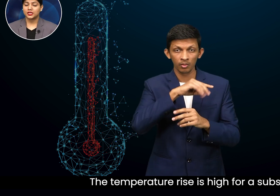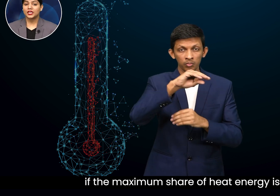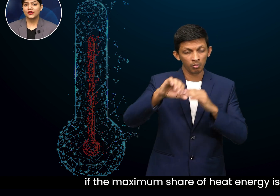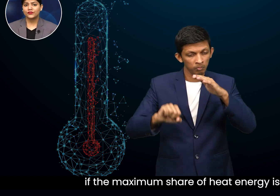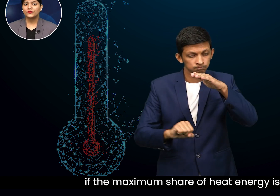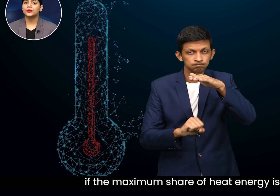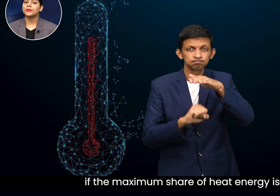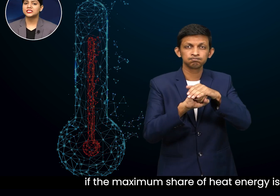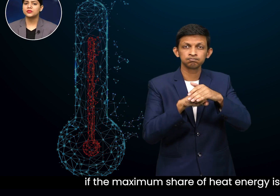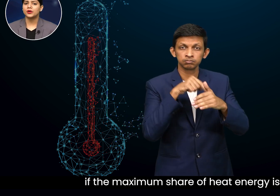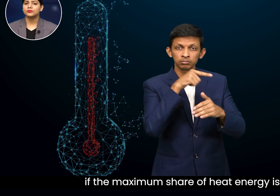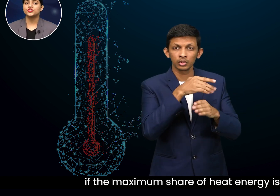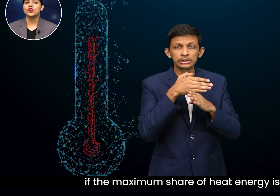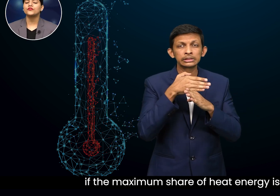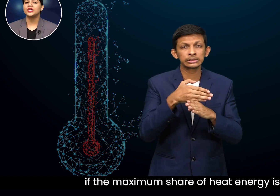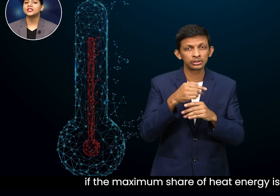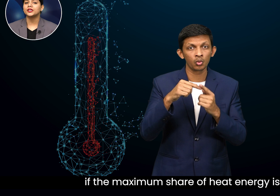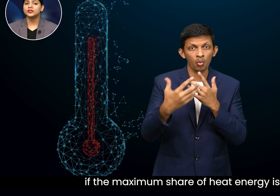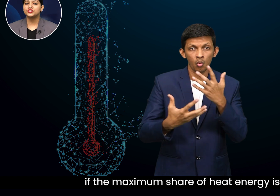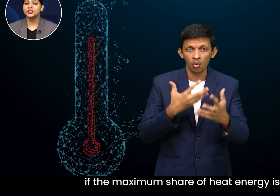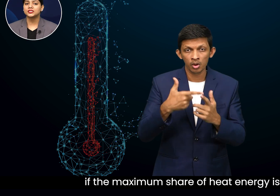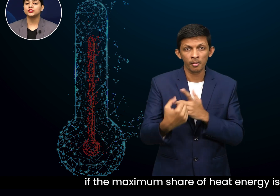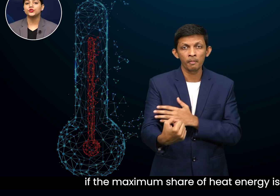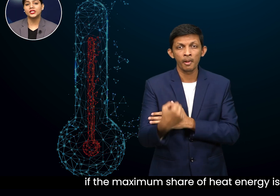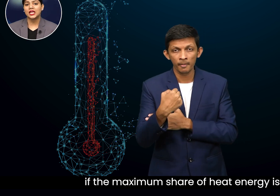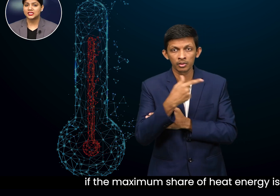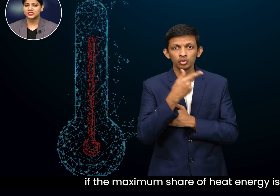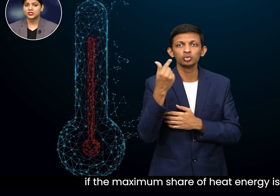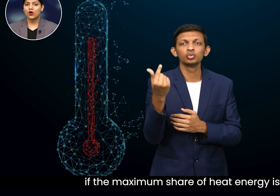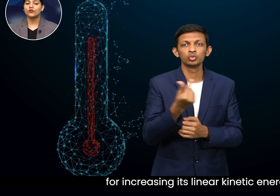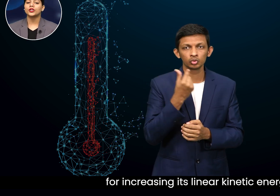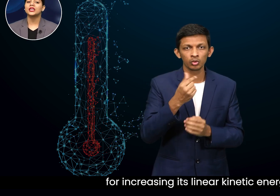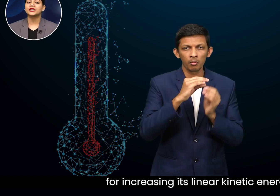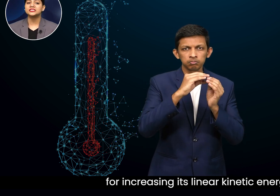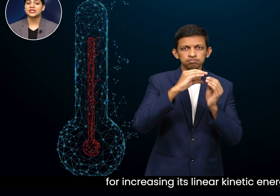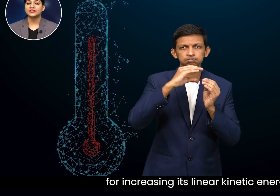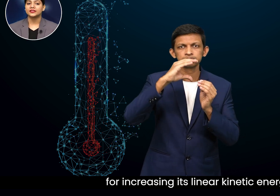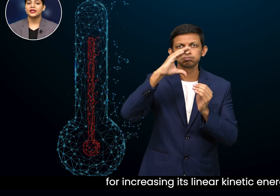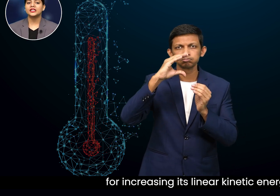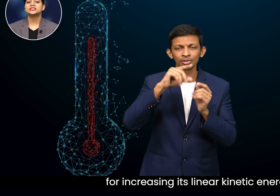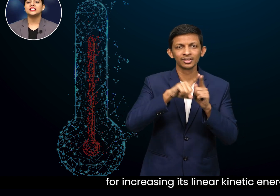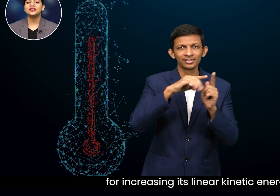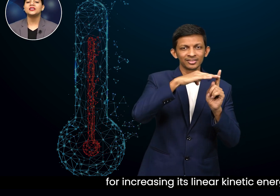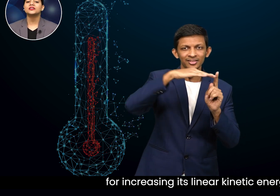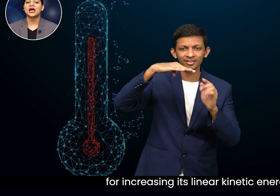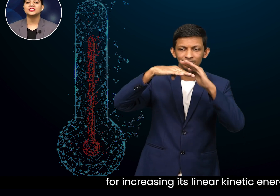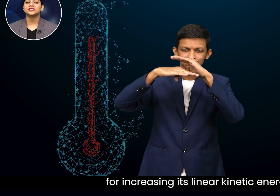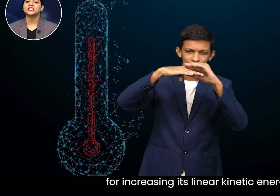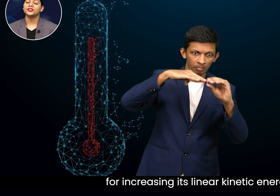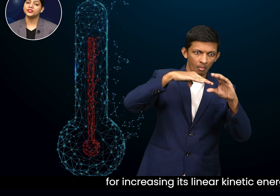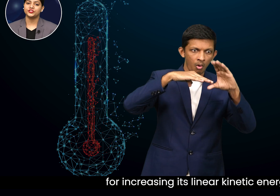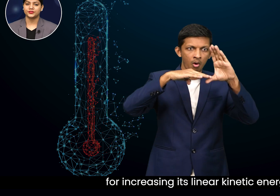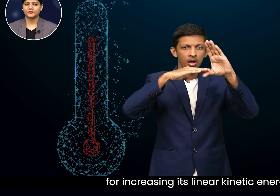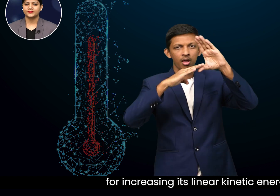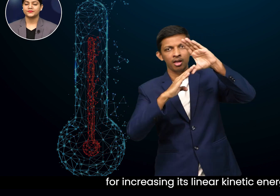substance if the maximum share of heat energy is utilized for increasing its linear